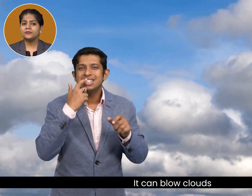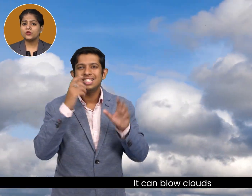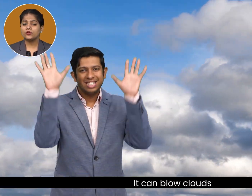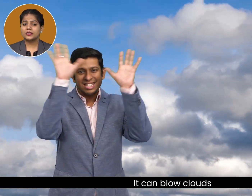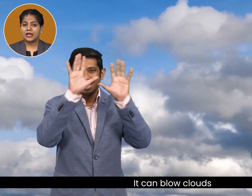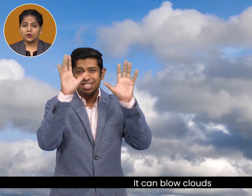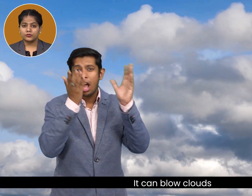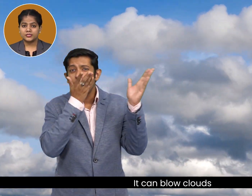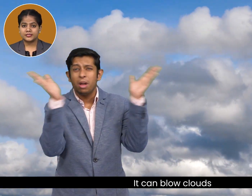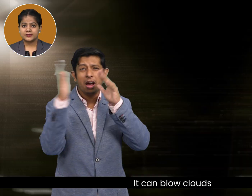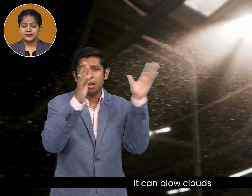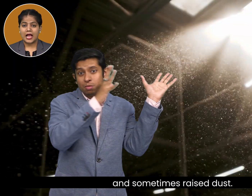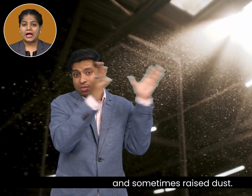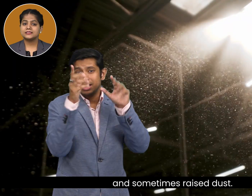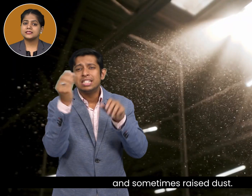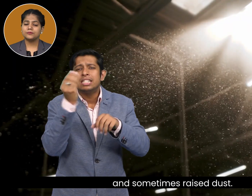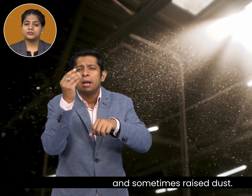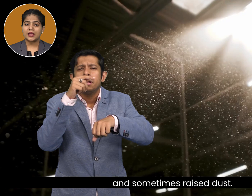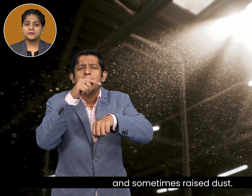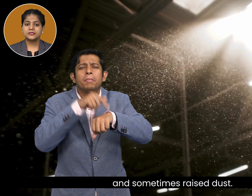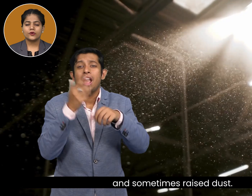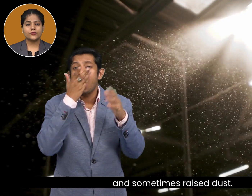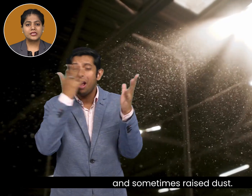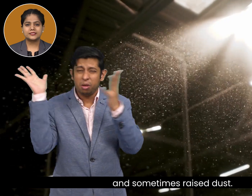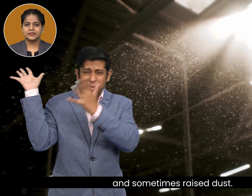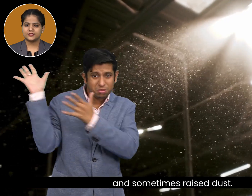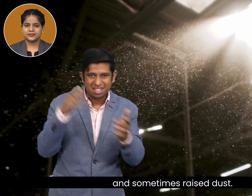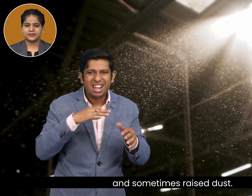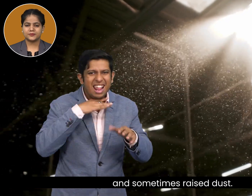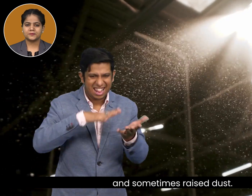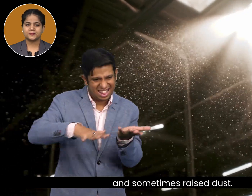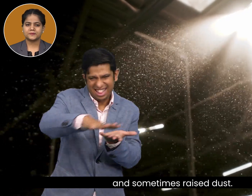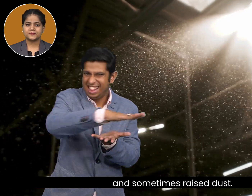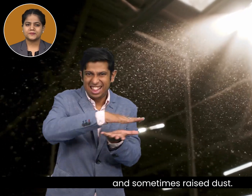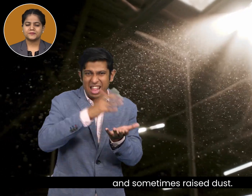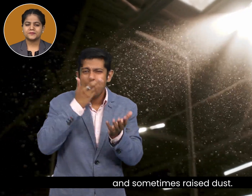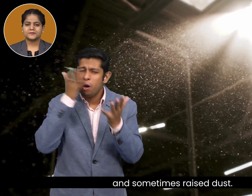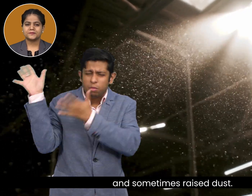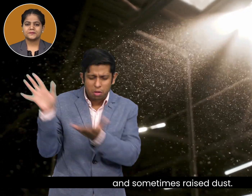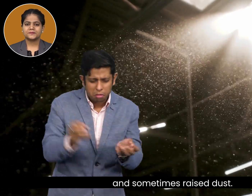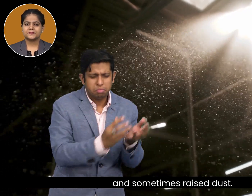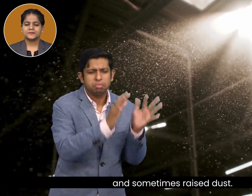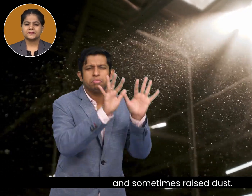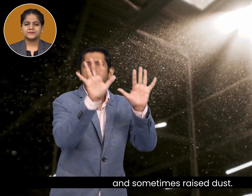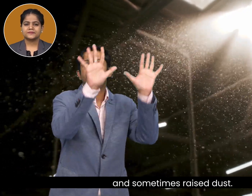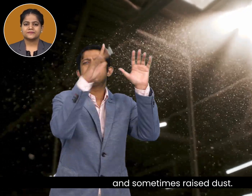It can blow clouds and sometimes raise dust.